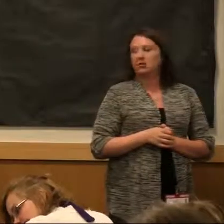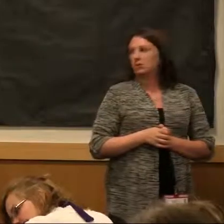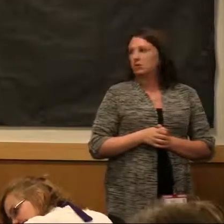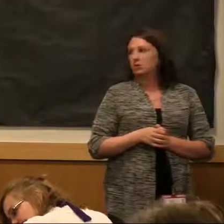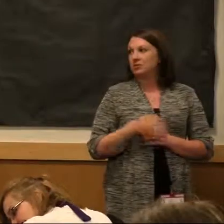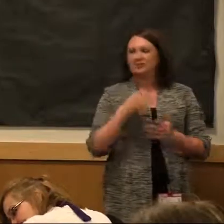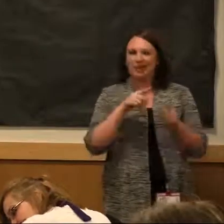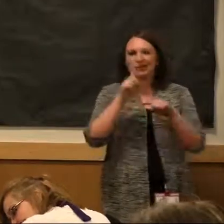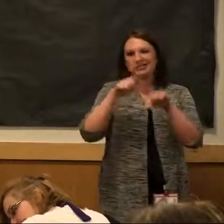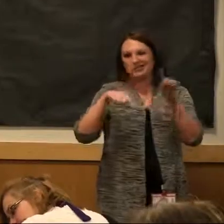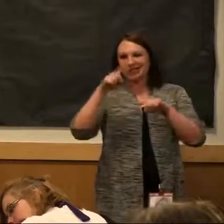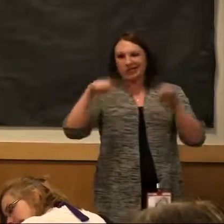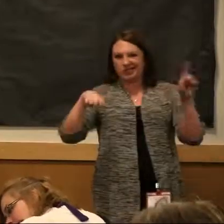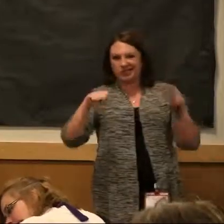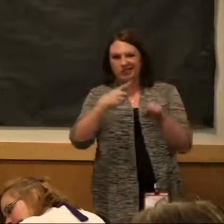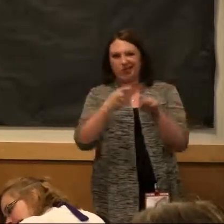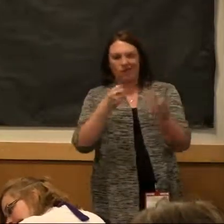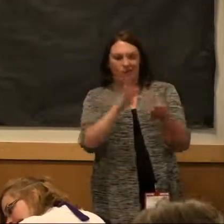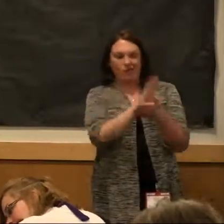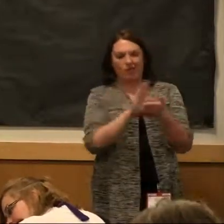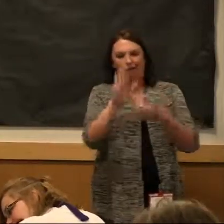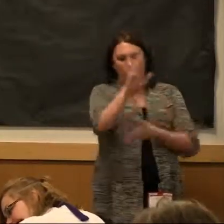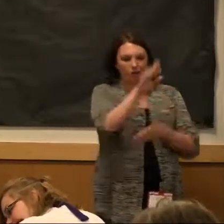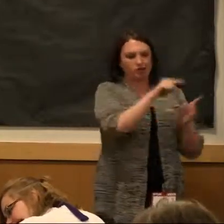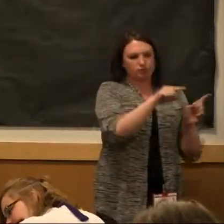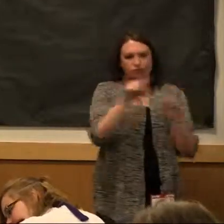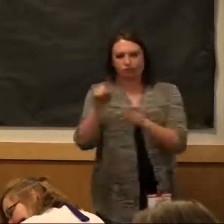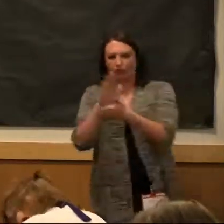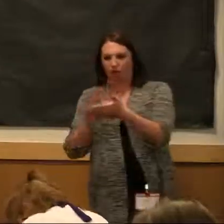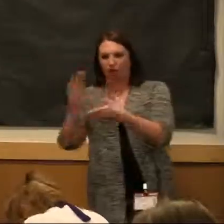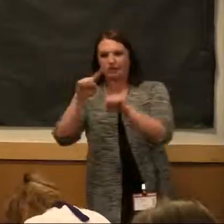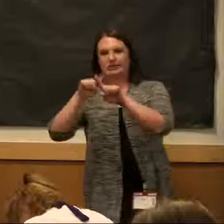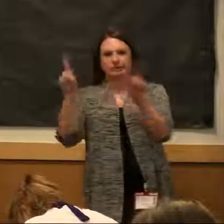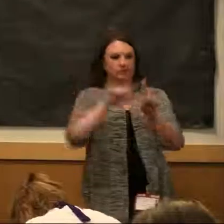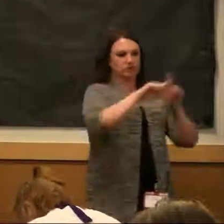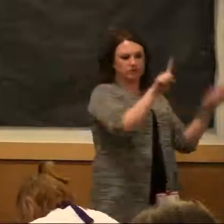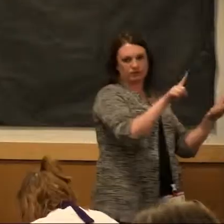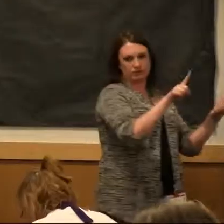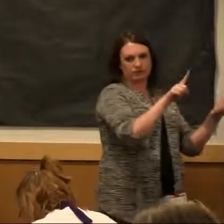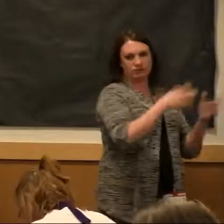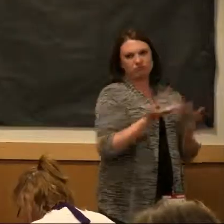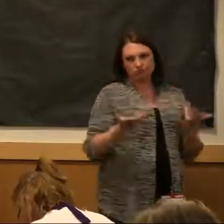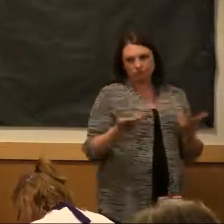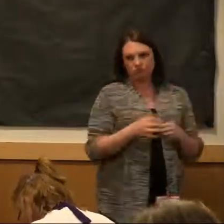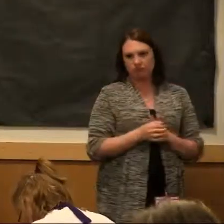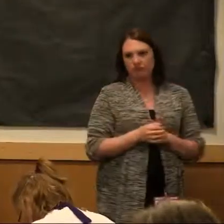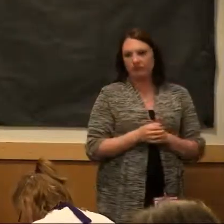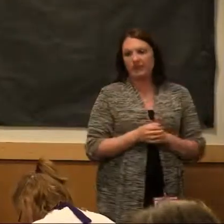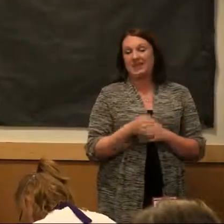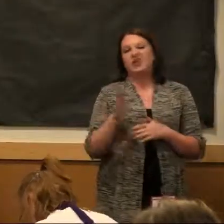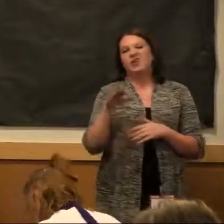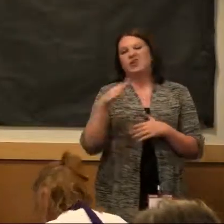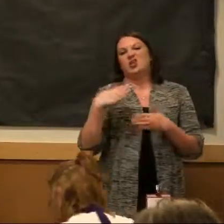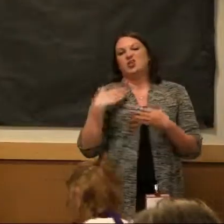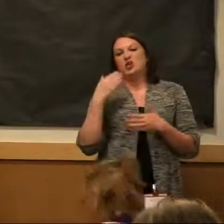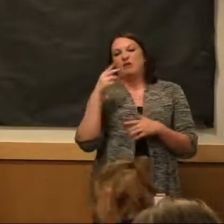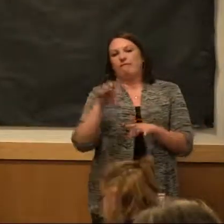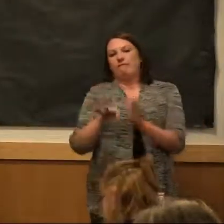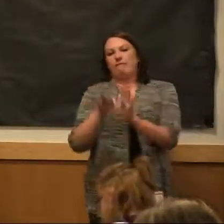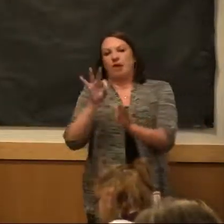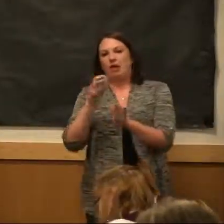And that does vary from institution. So most times that price is available on a college's website.